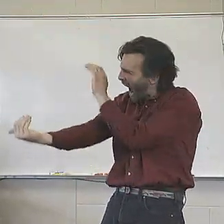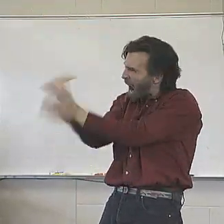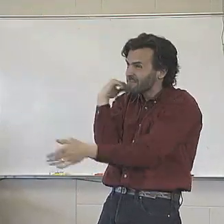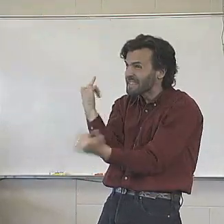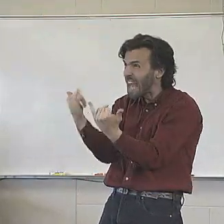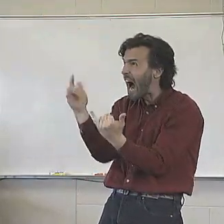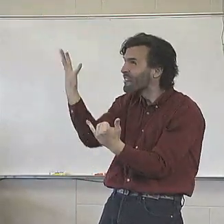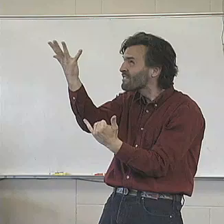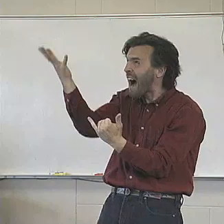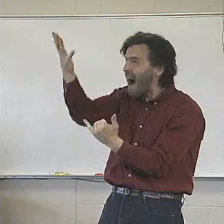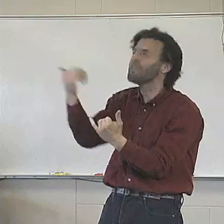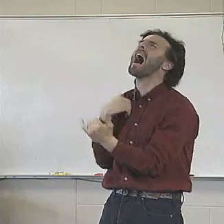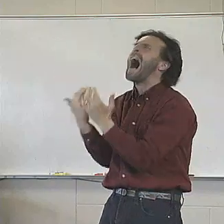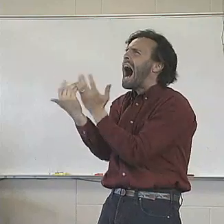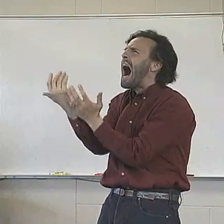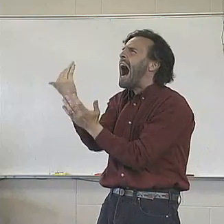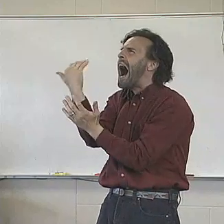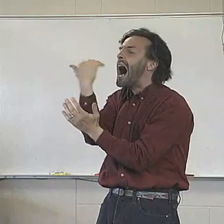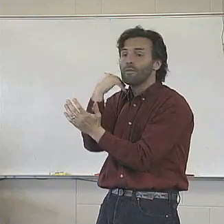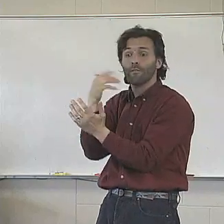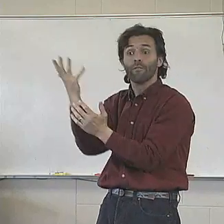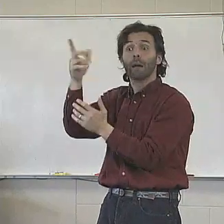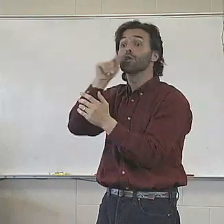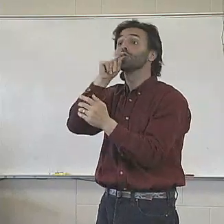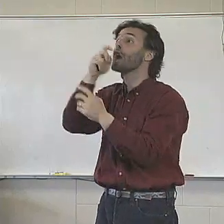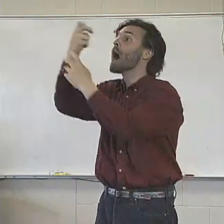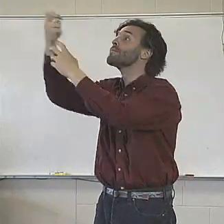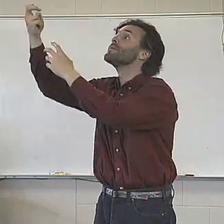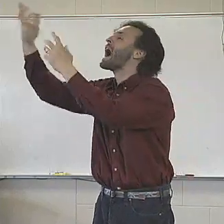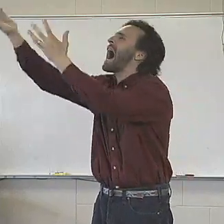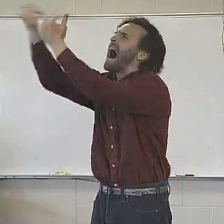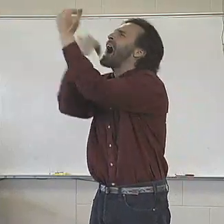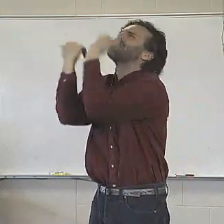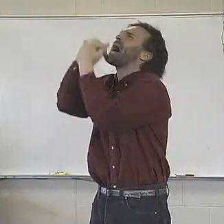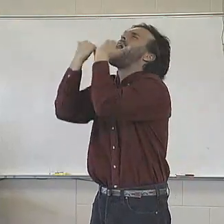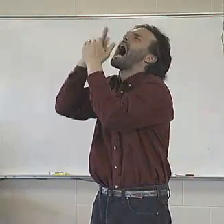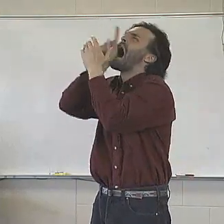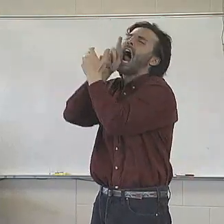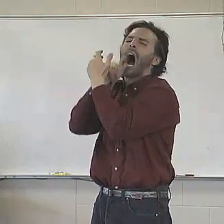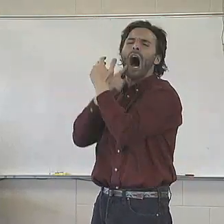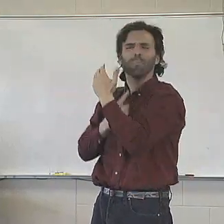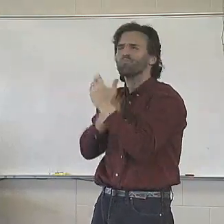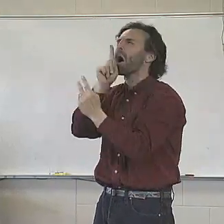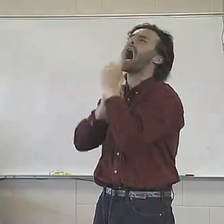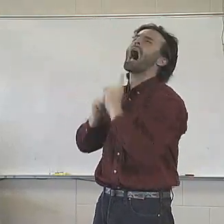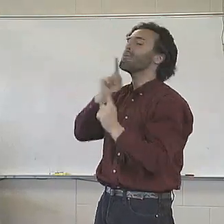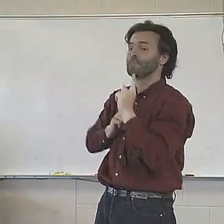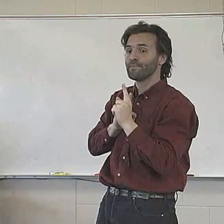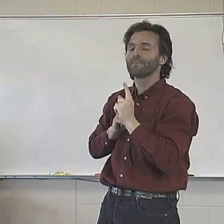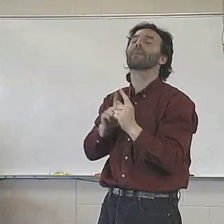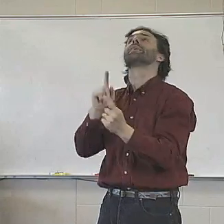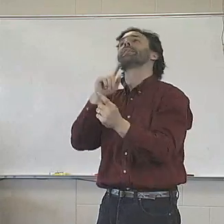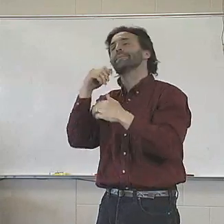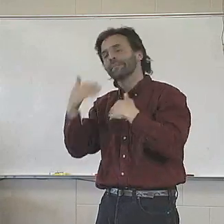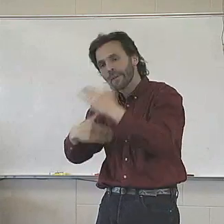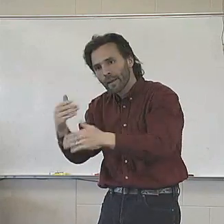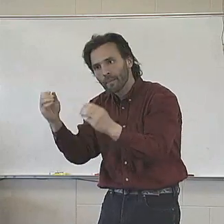no, I'm gonna eat you." And he ate the 5 birds in the flock. So he keeps on going. Next he meets 7 girls dancing, the old lady with the